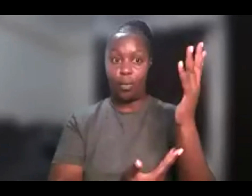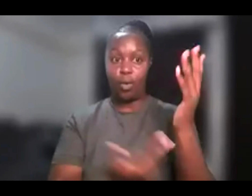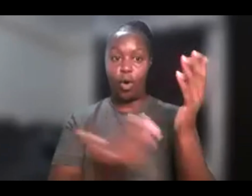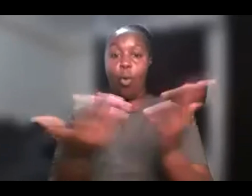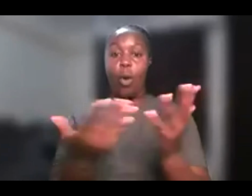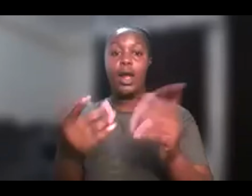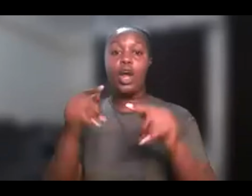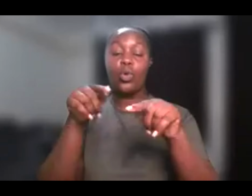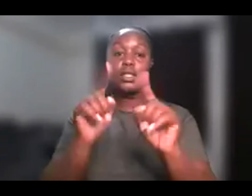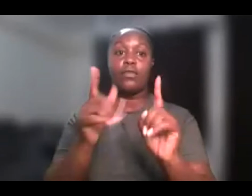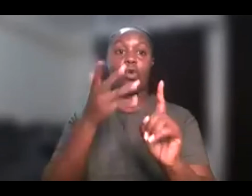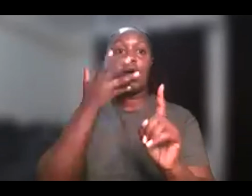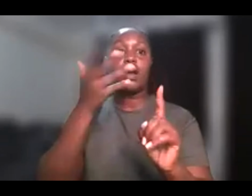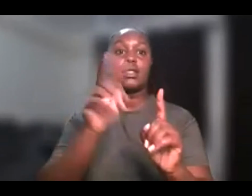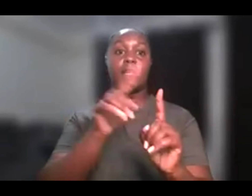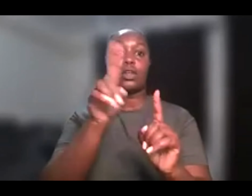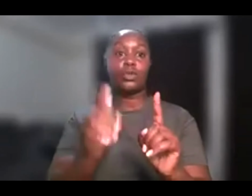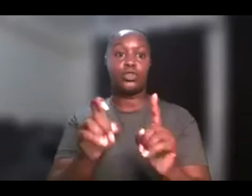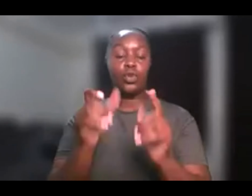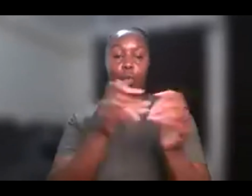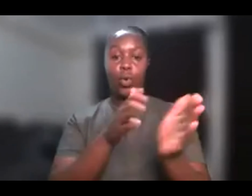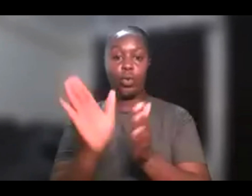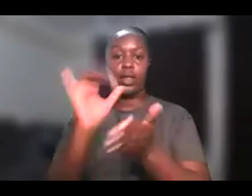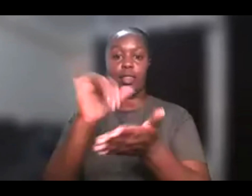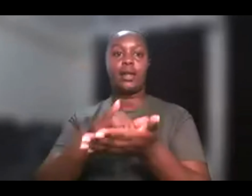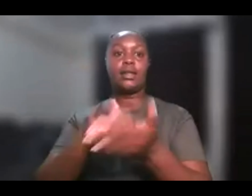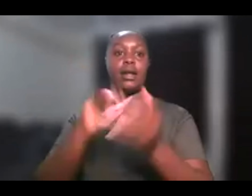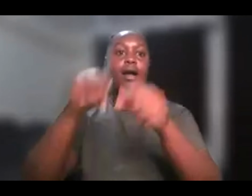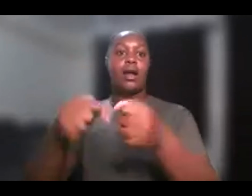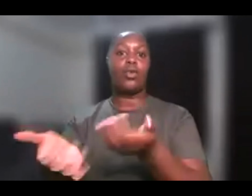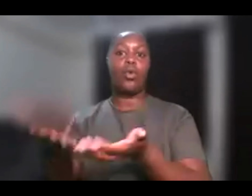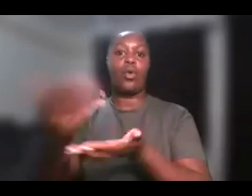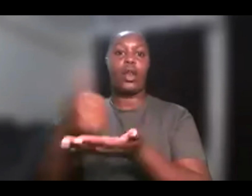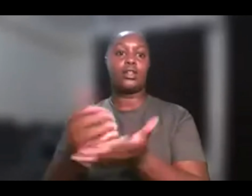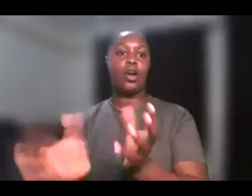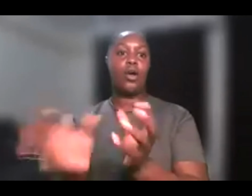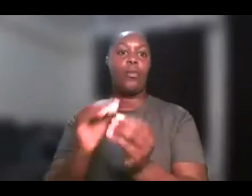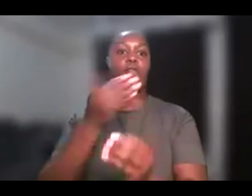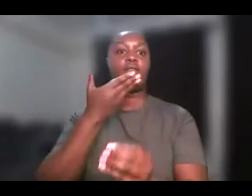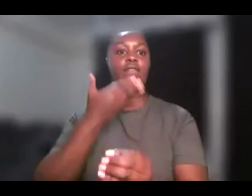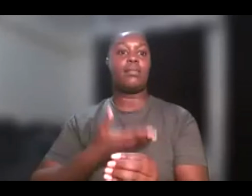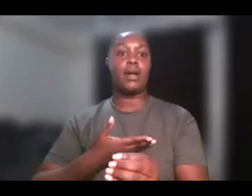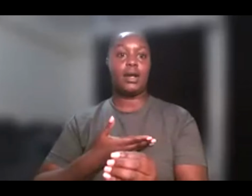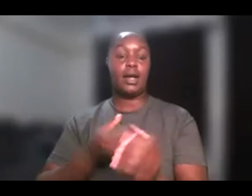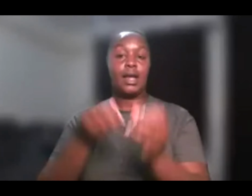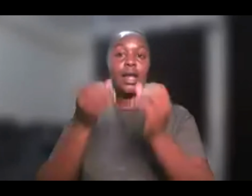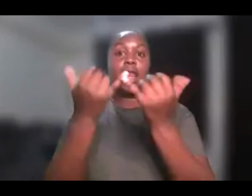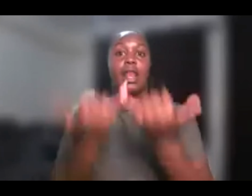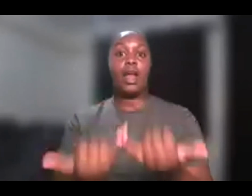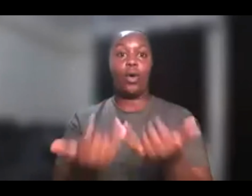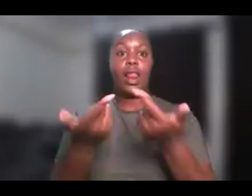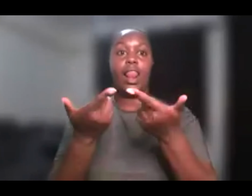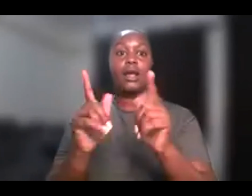way we can collect more detailed feedback from all of you. If you can now move on to your respective rooms,